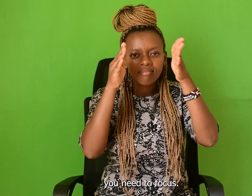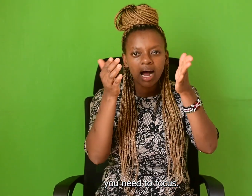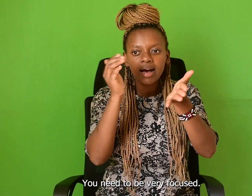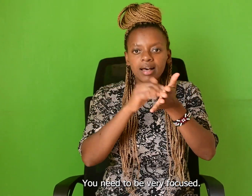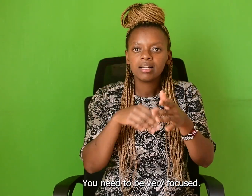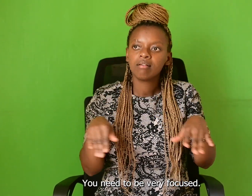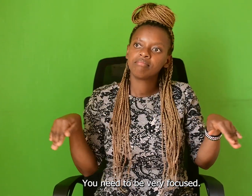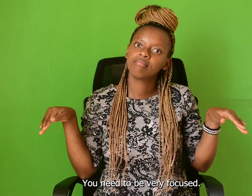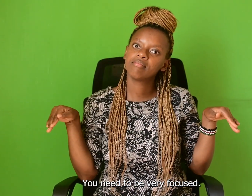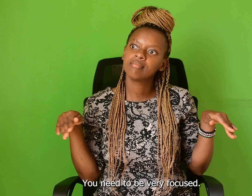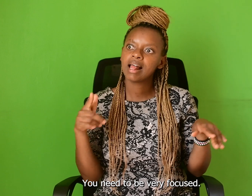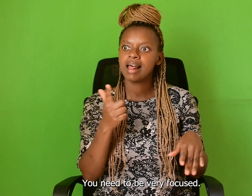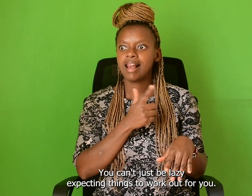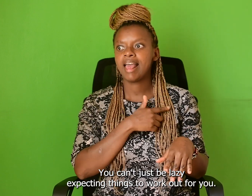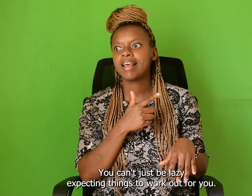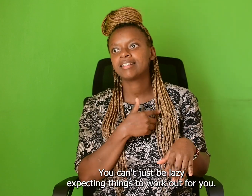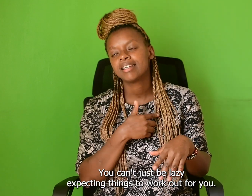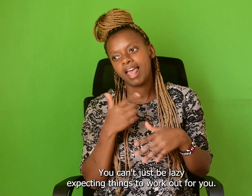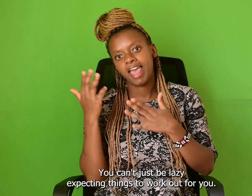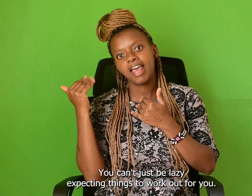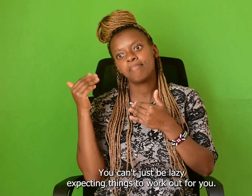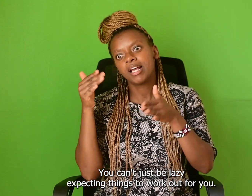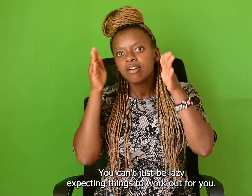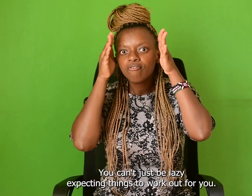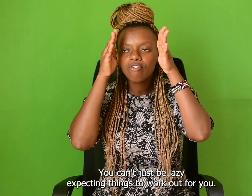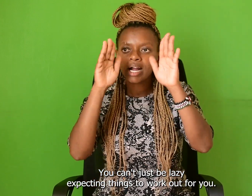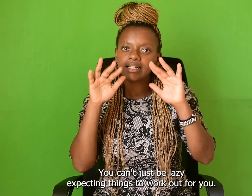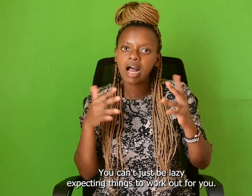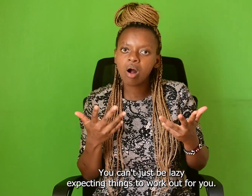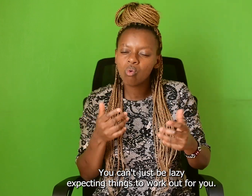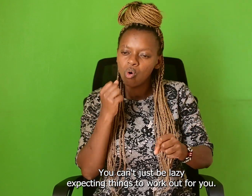You need to be very focused. You can't just be lazy, expecting things